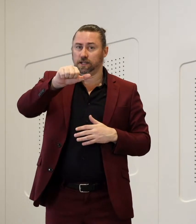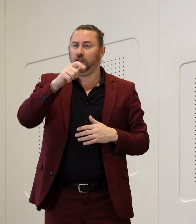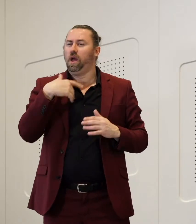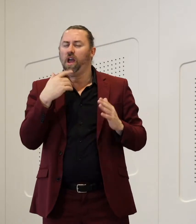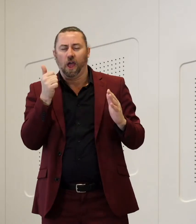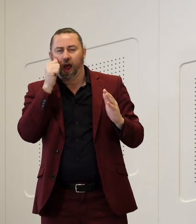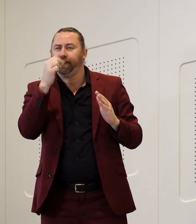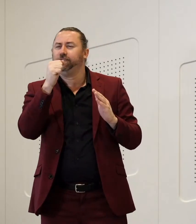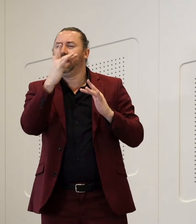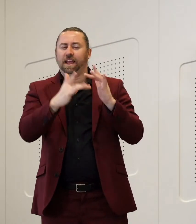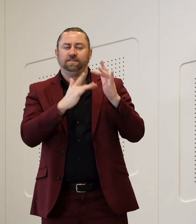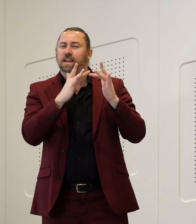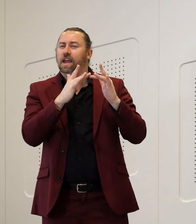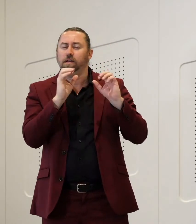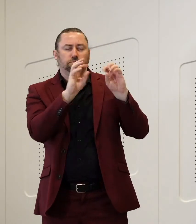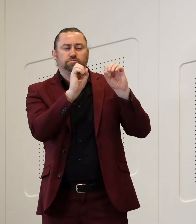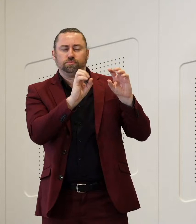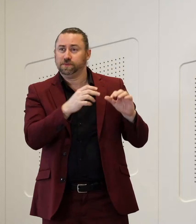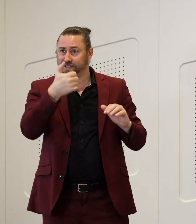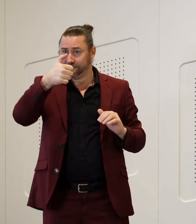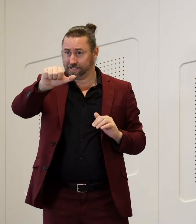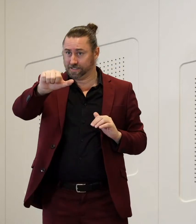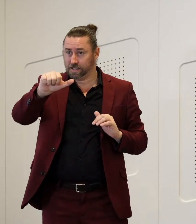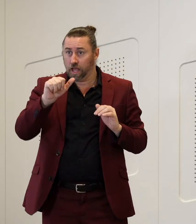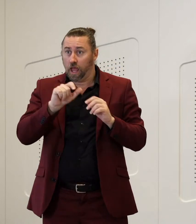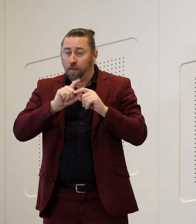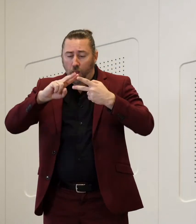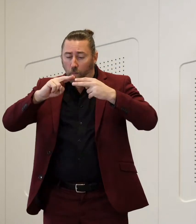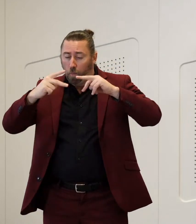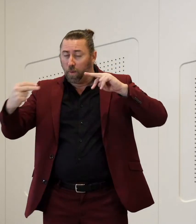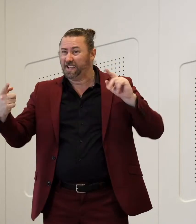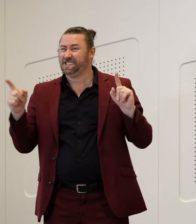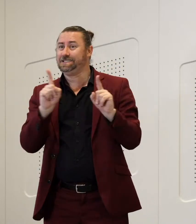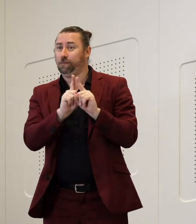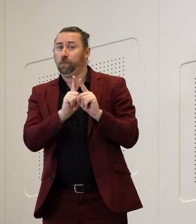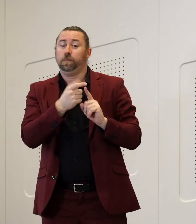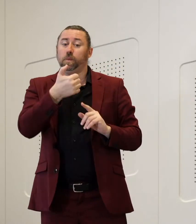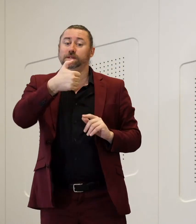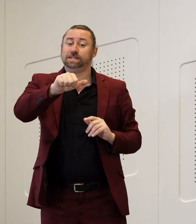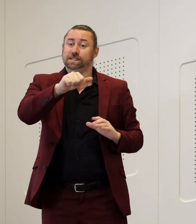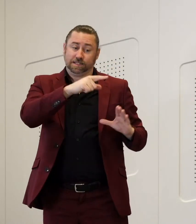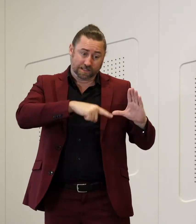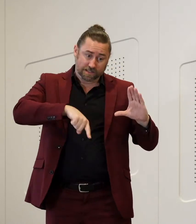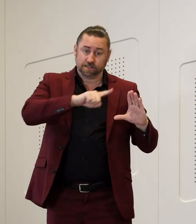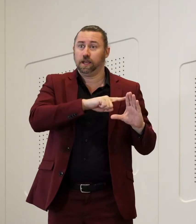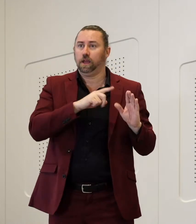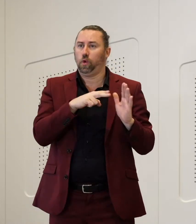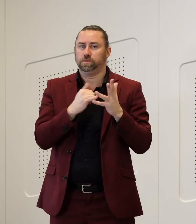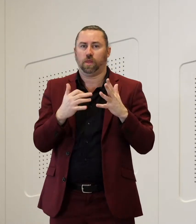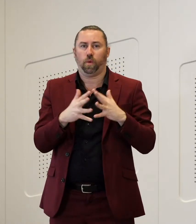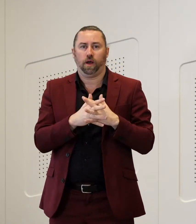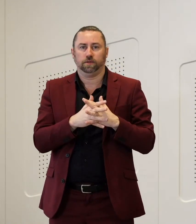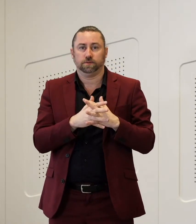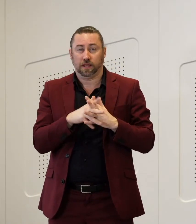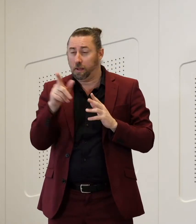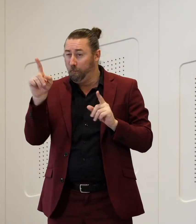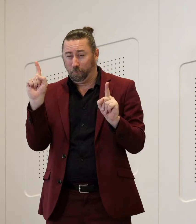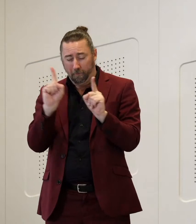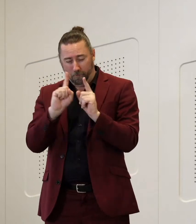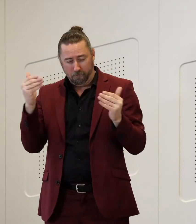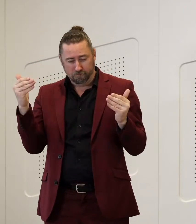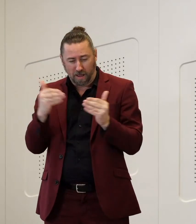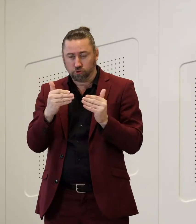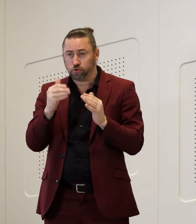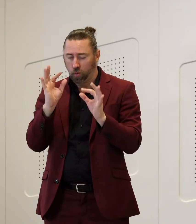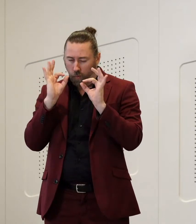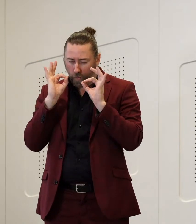public database. No SNPs different to those 60. They're all the New South Wales cluster. So